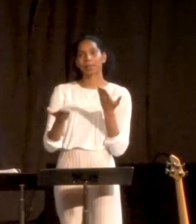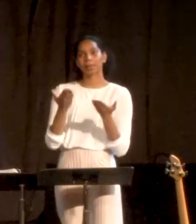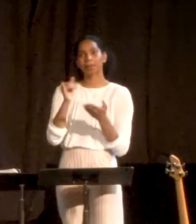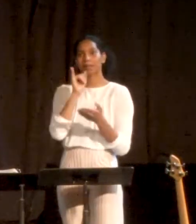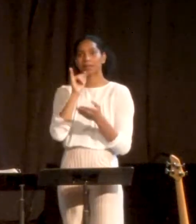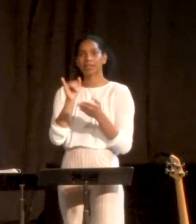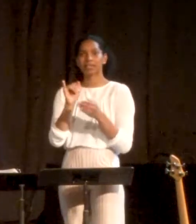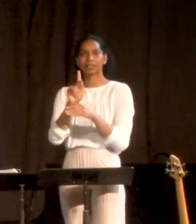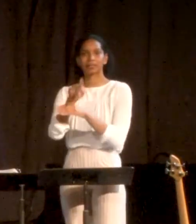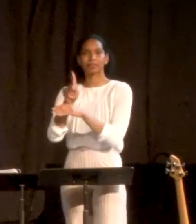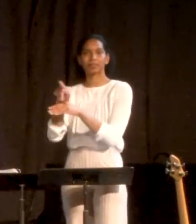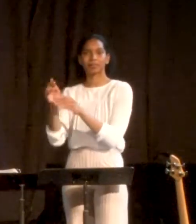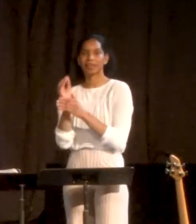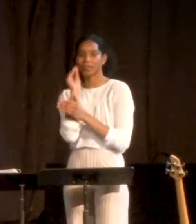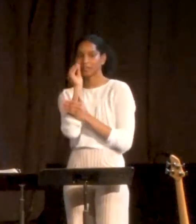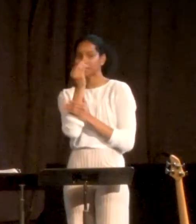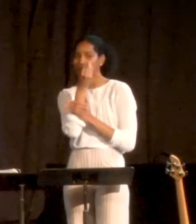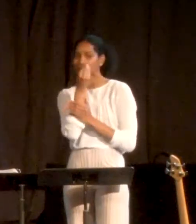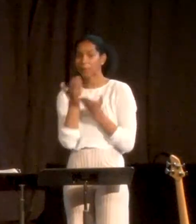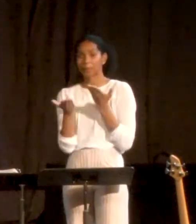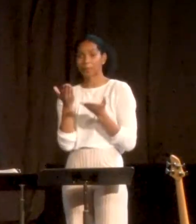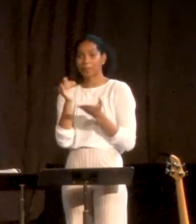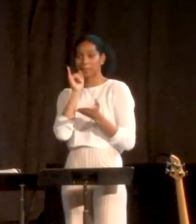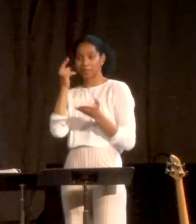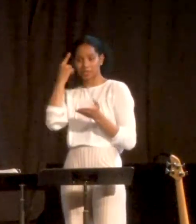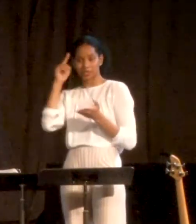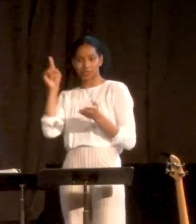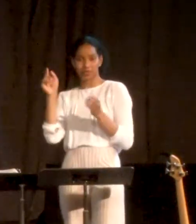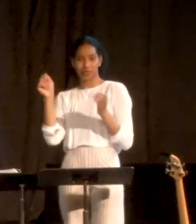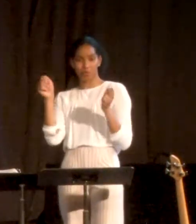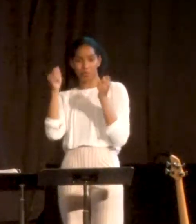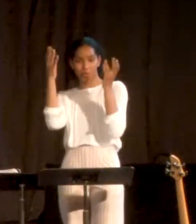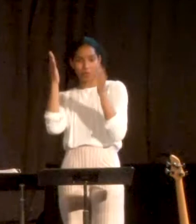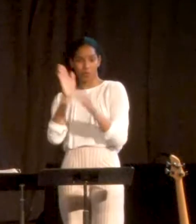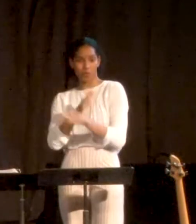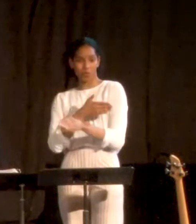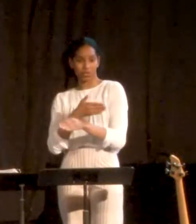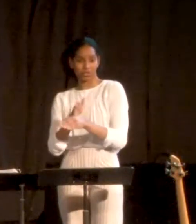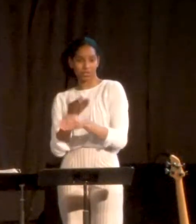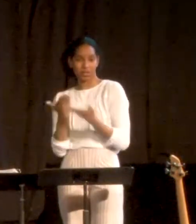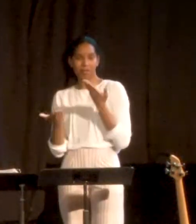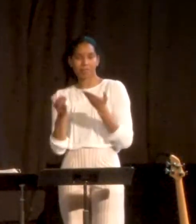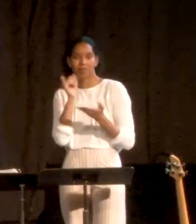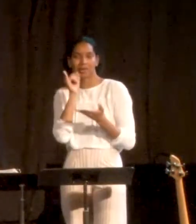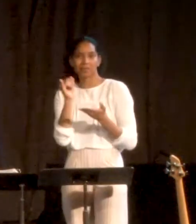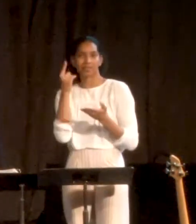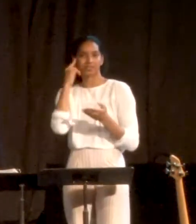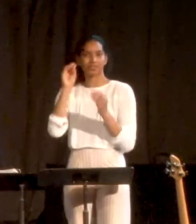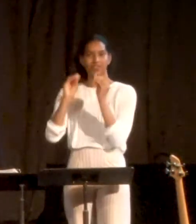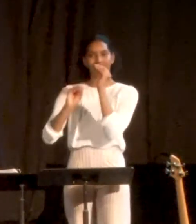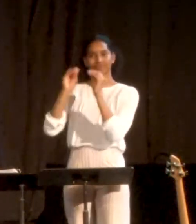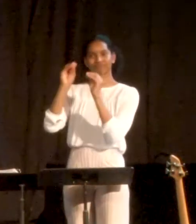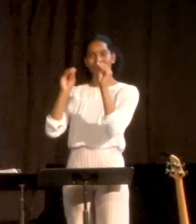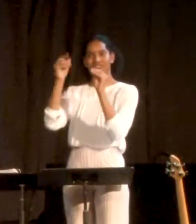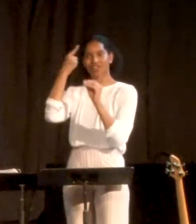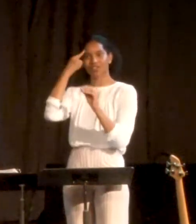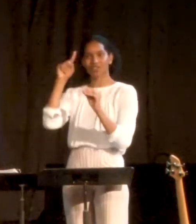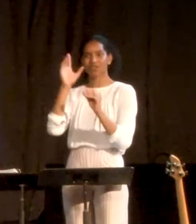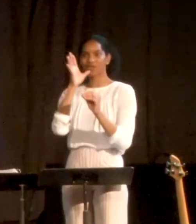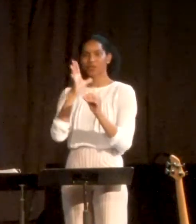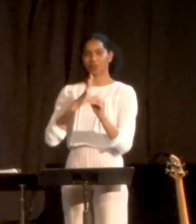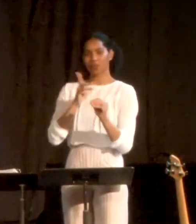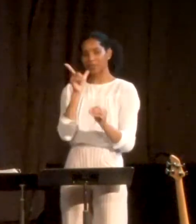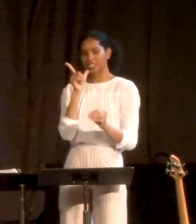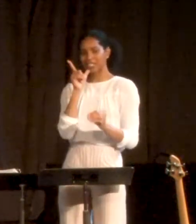worship. Maybe it's decorating for the ladies' luncheons. Maybe it's the nursery,